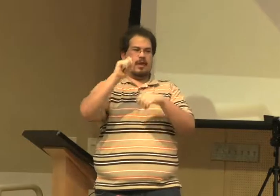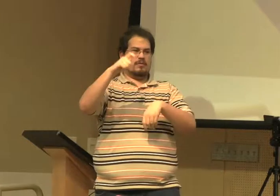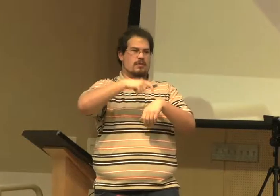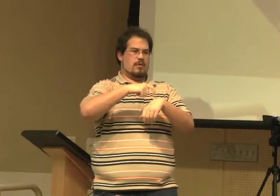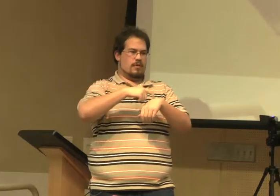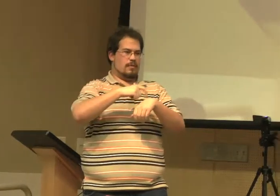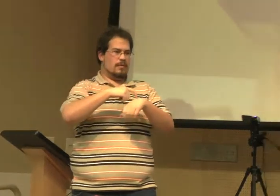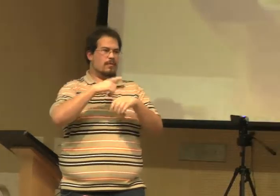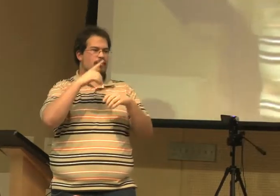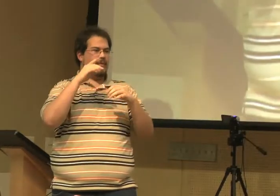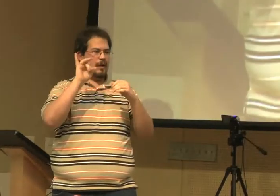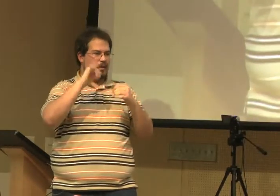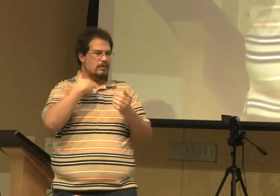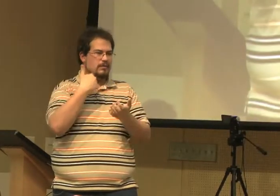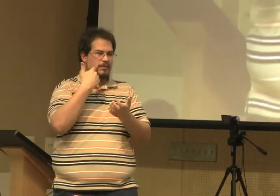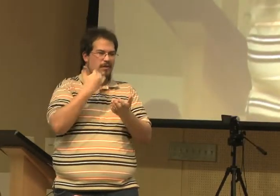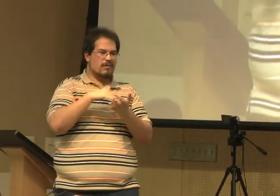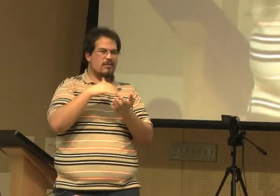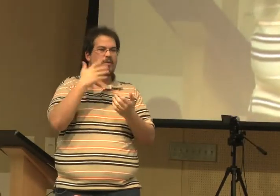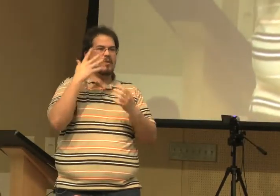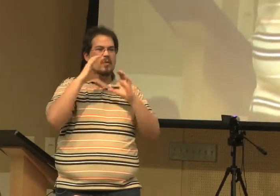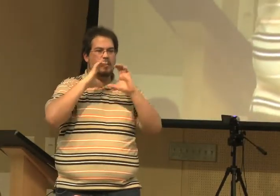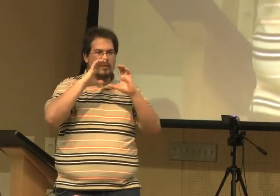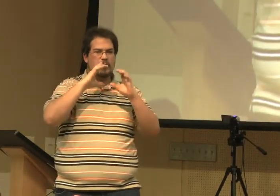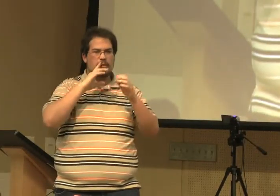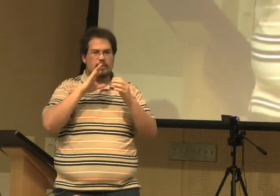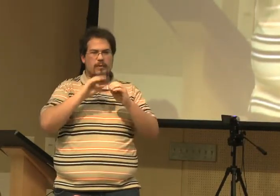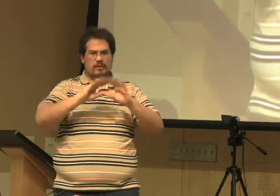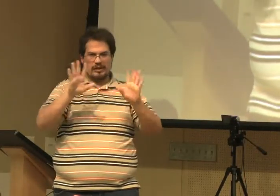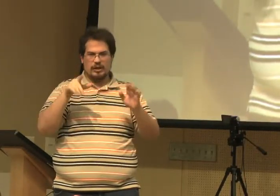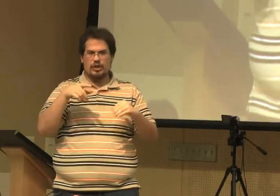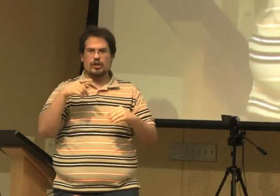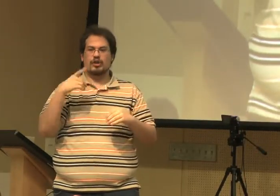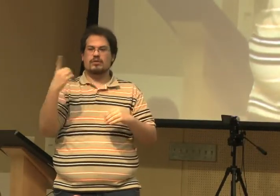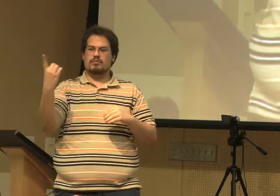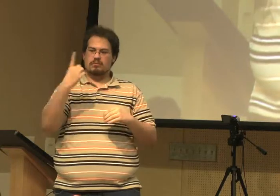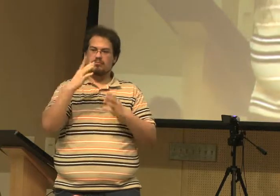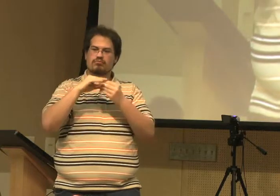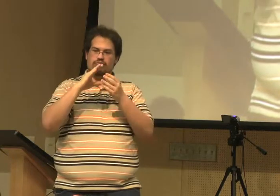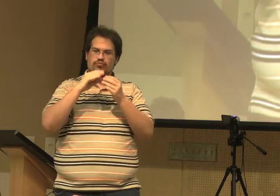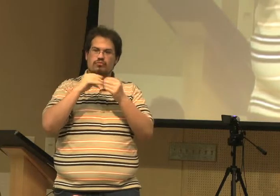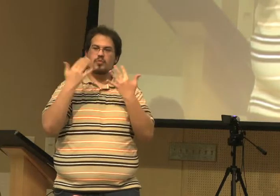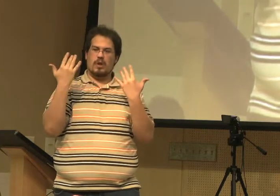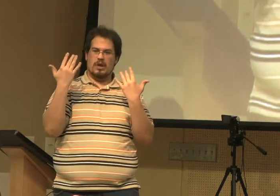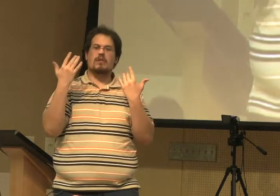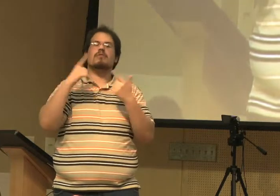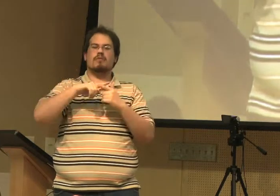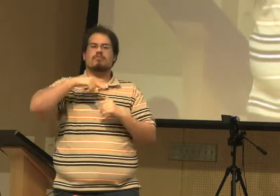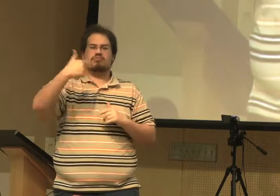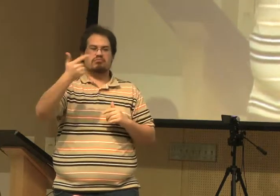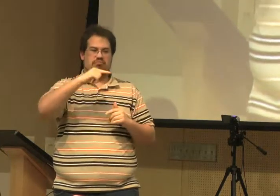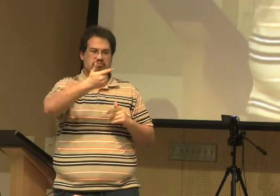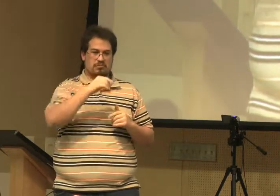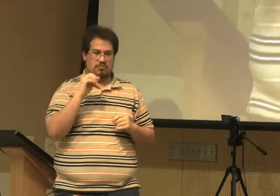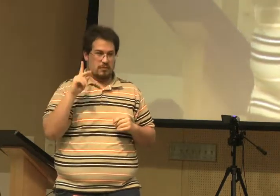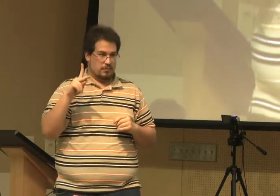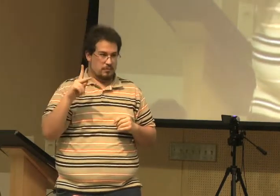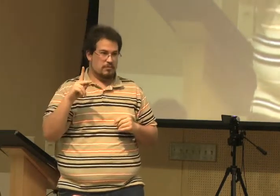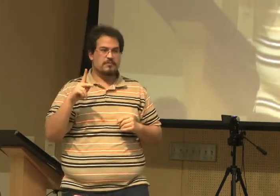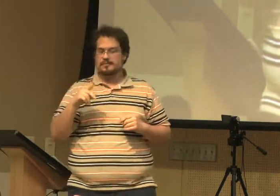The next ground rule is that one person speaks at a time. And then that helps with making sure that the communication is clear,